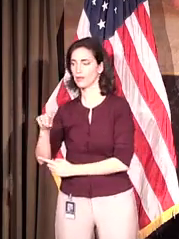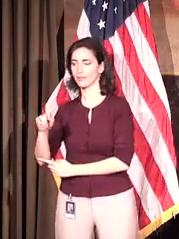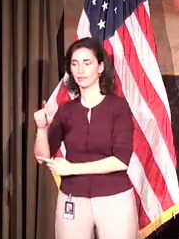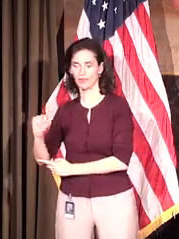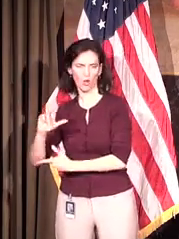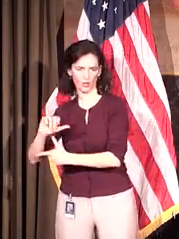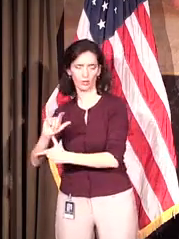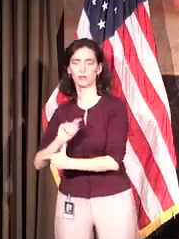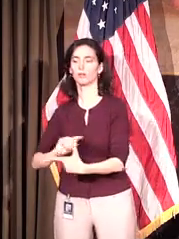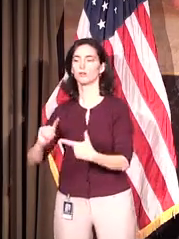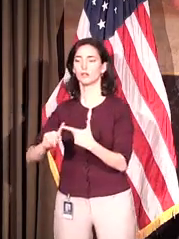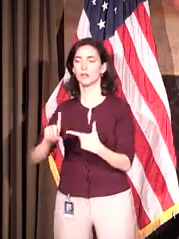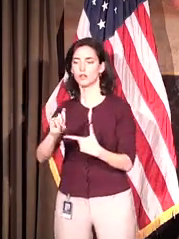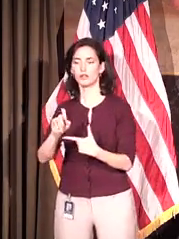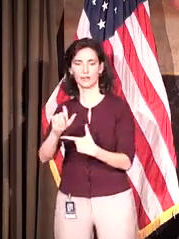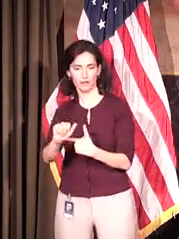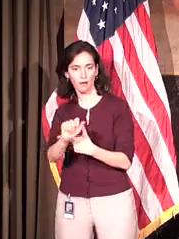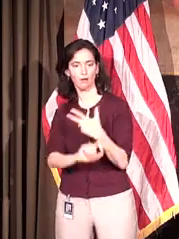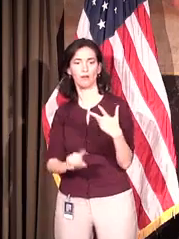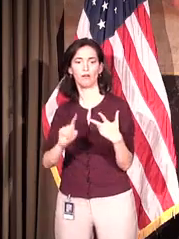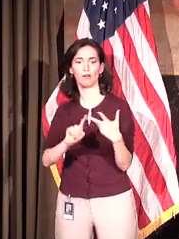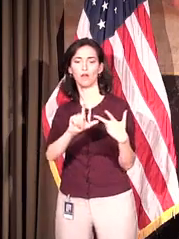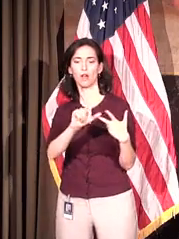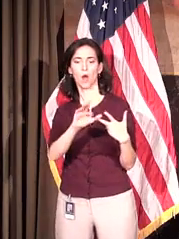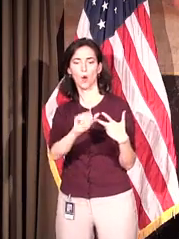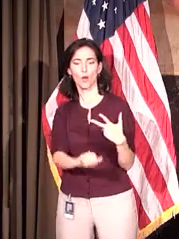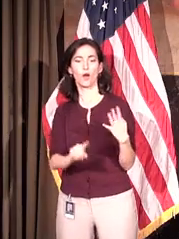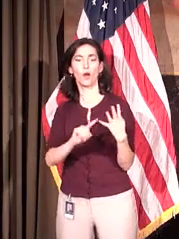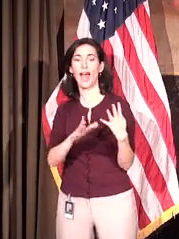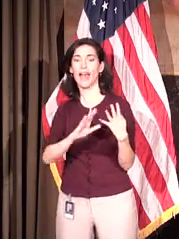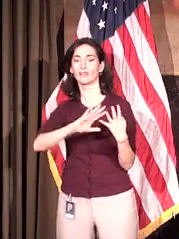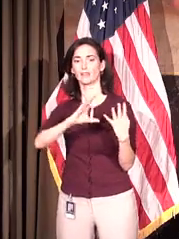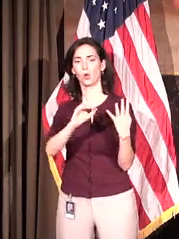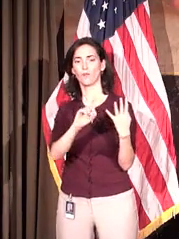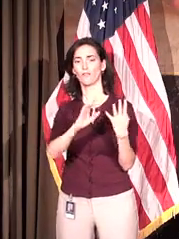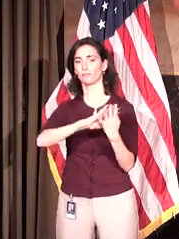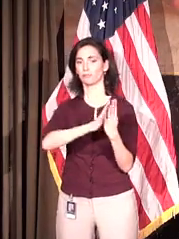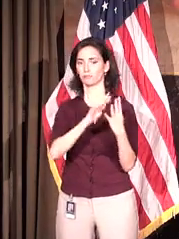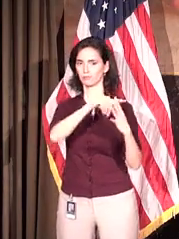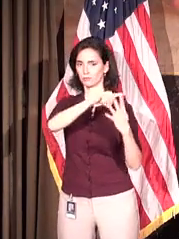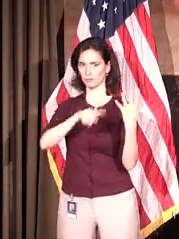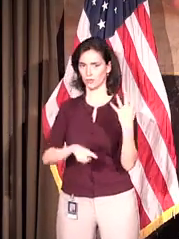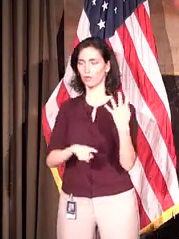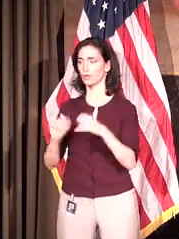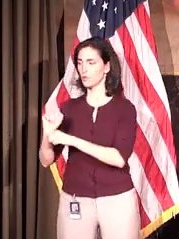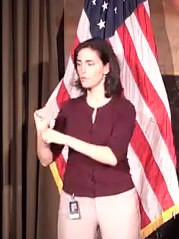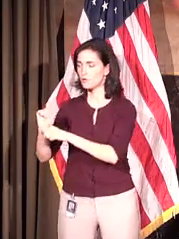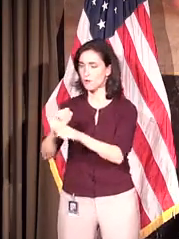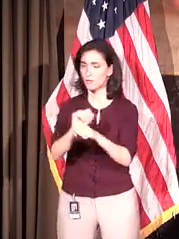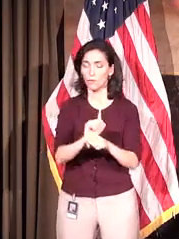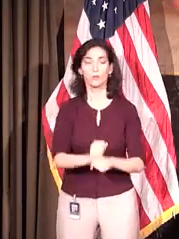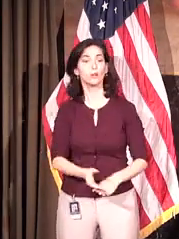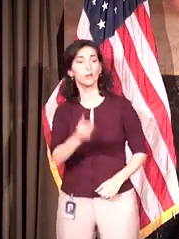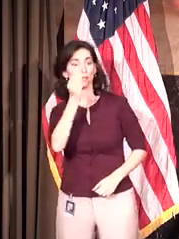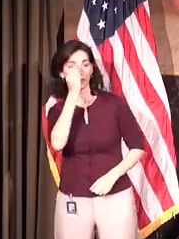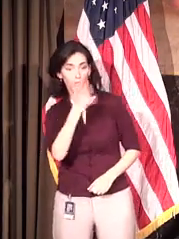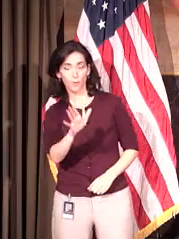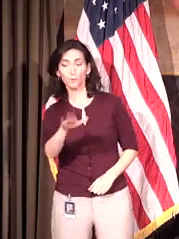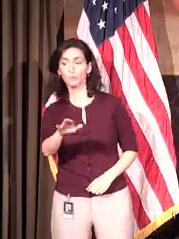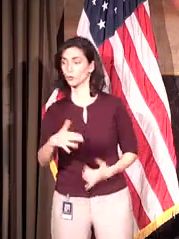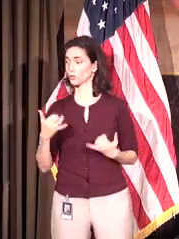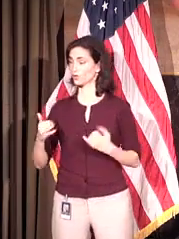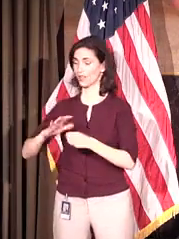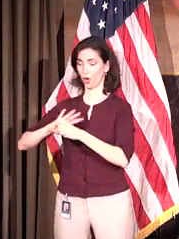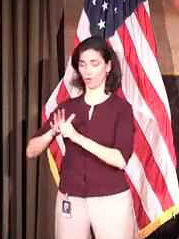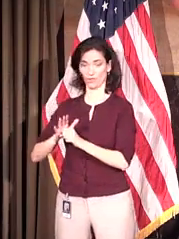Delta, Laura, and COVID. And speaking of COVID, just so you have an idea what they do, today there are 25 community-based testing